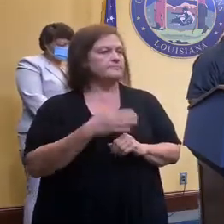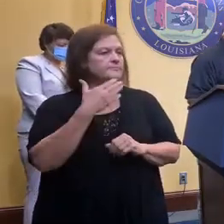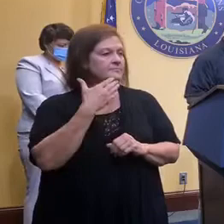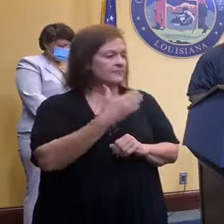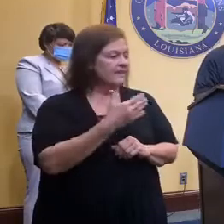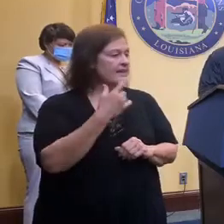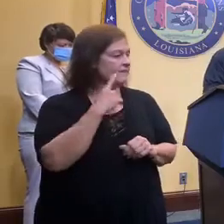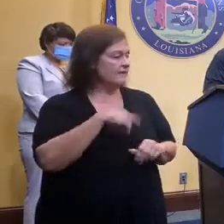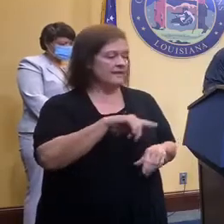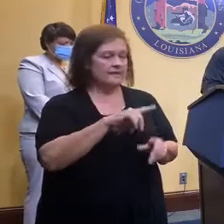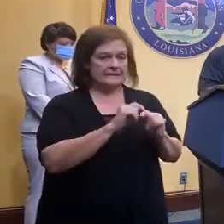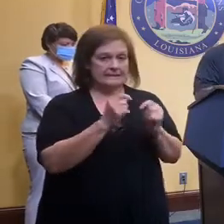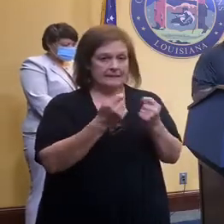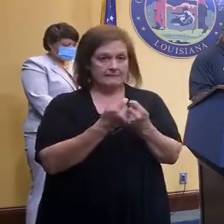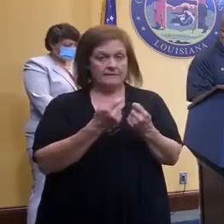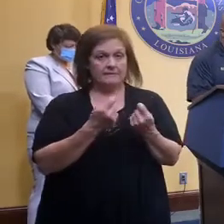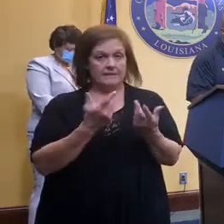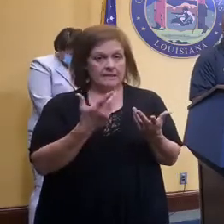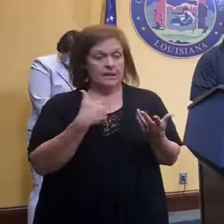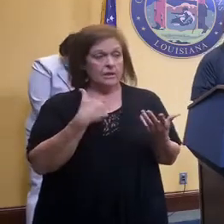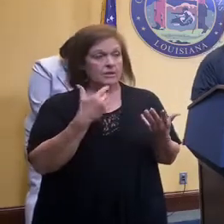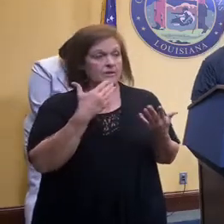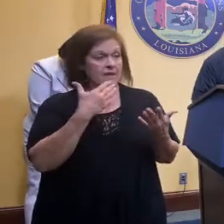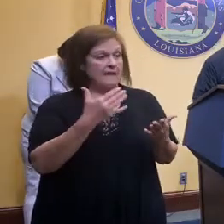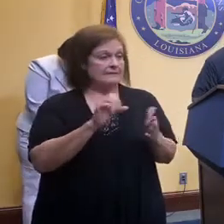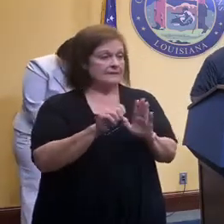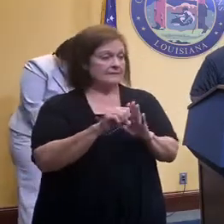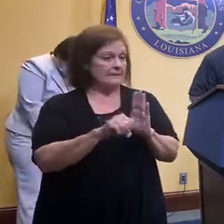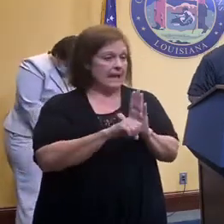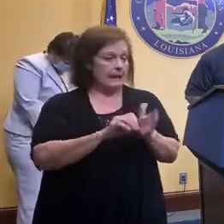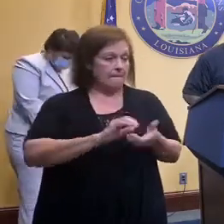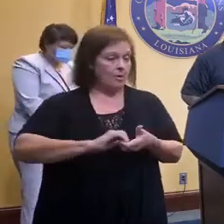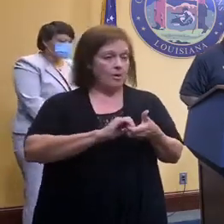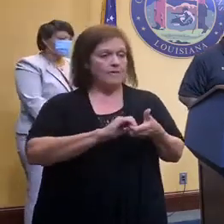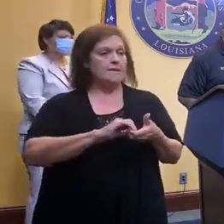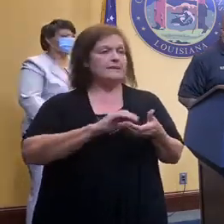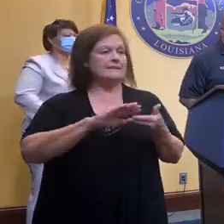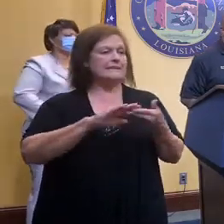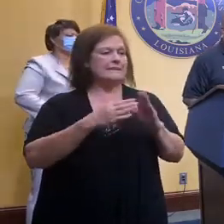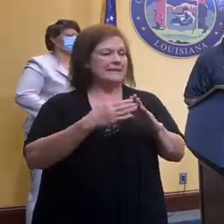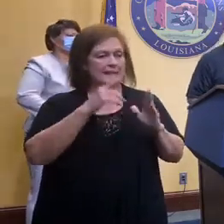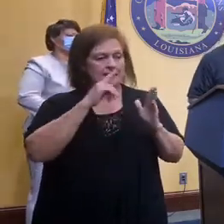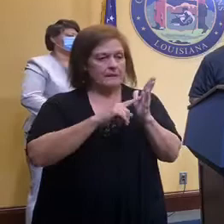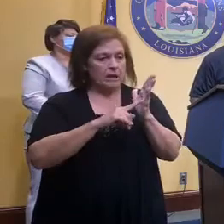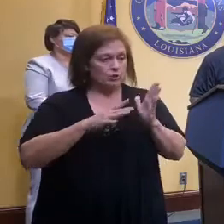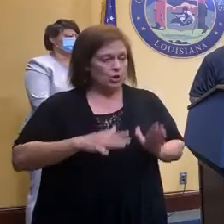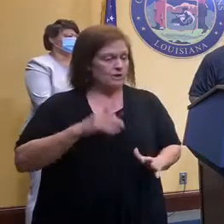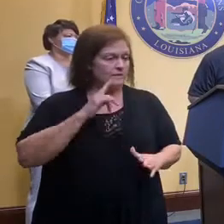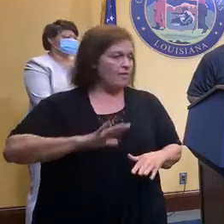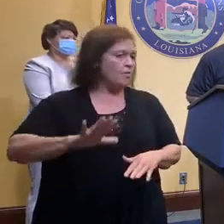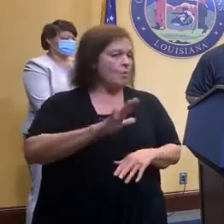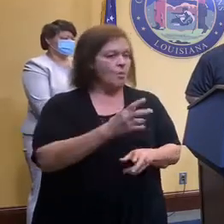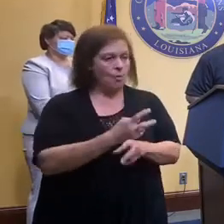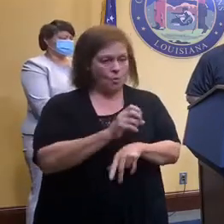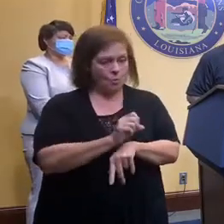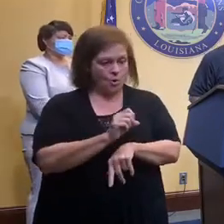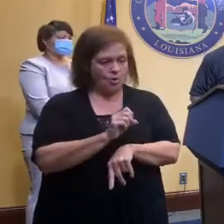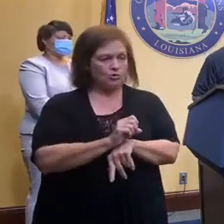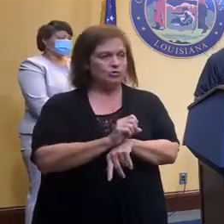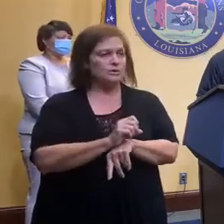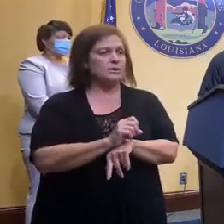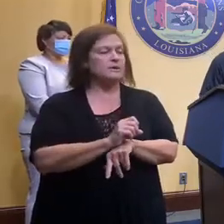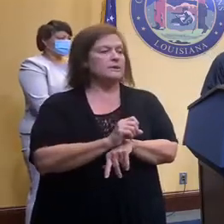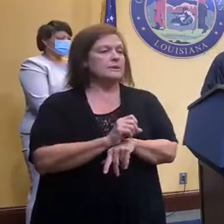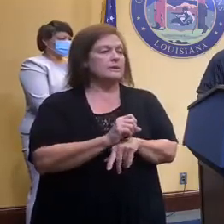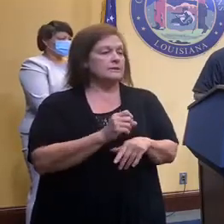to the team. First of all, again, I want to thank our state partners and the city inspectors for their hard work thus far.